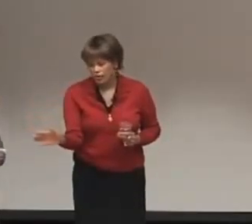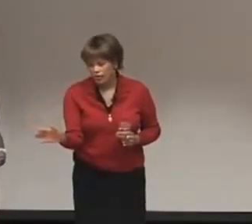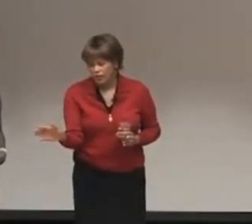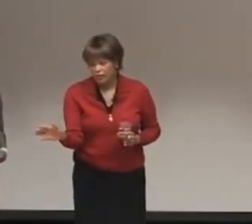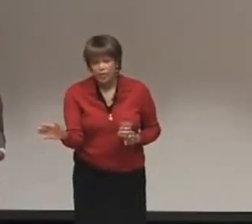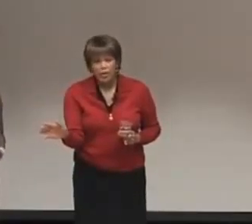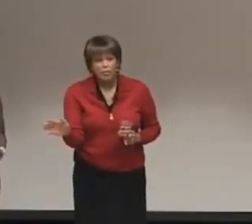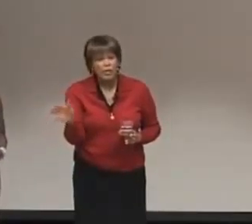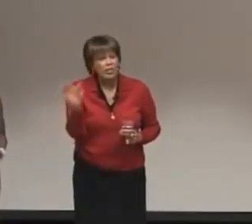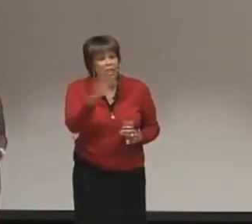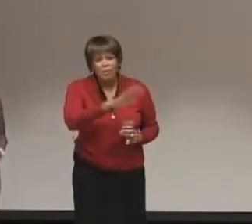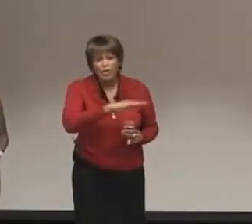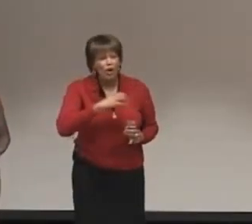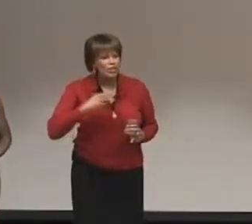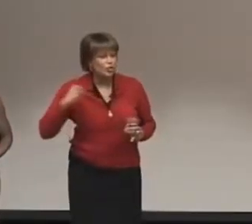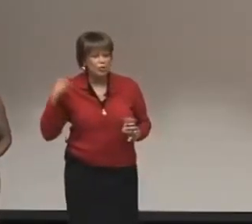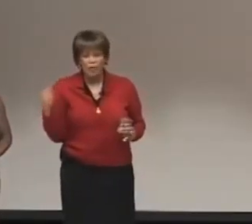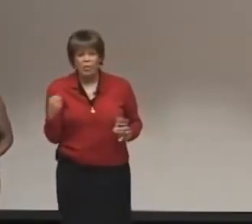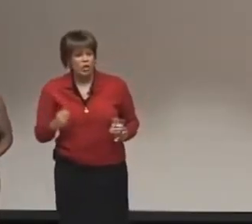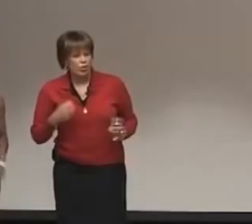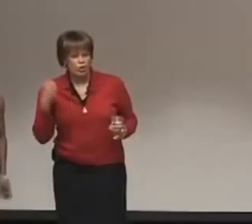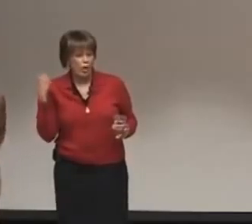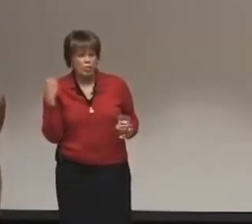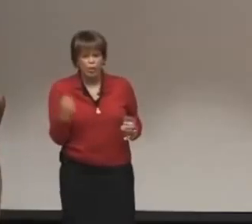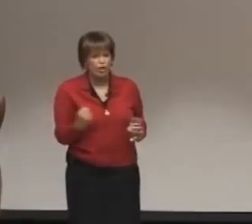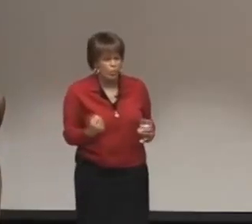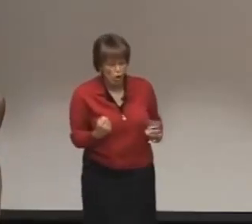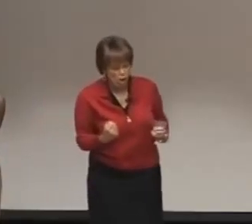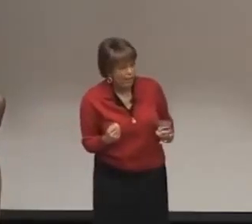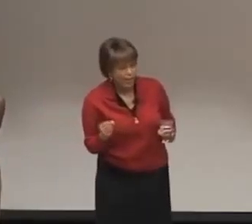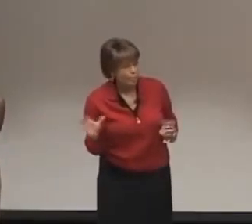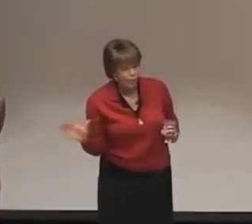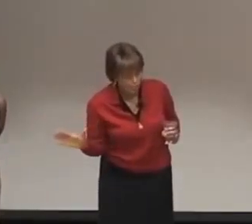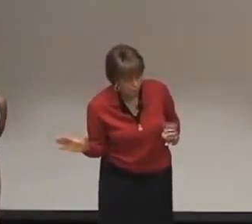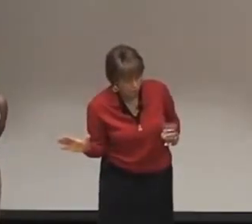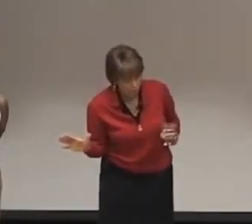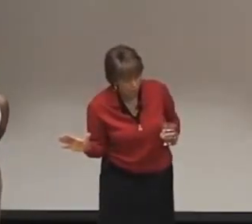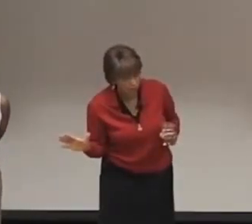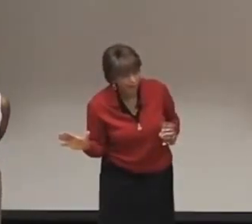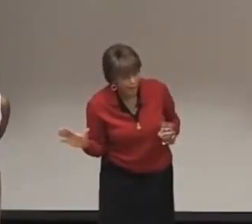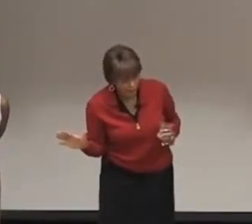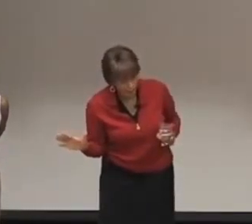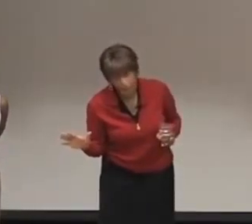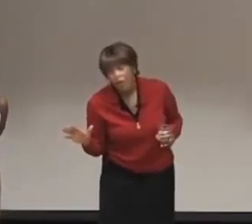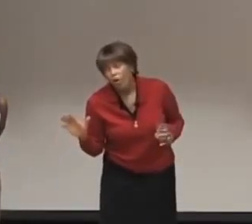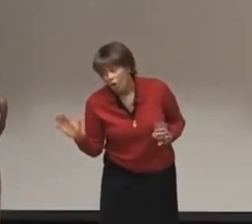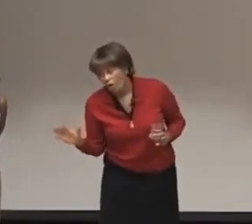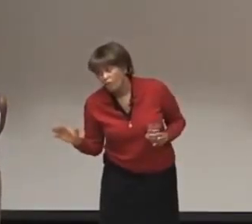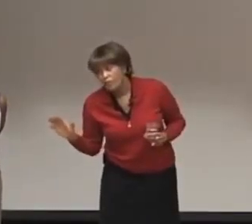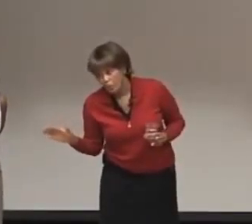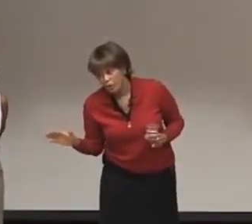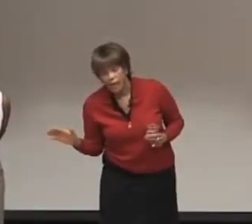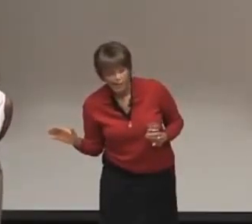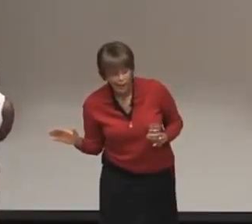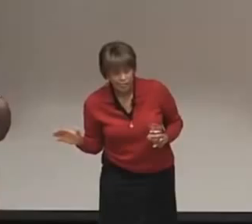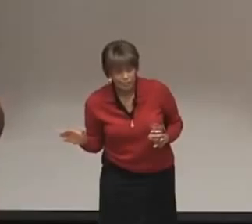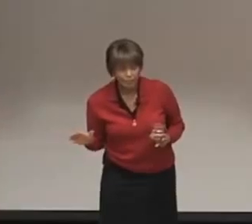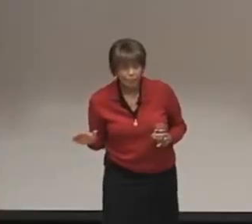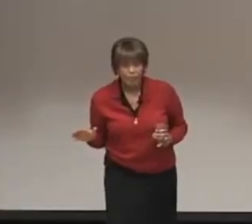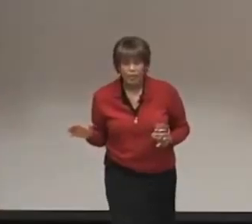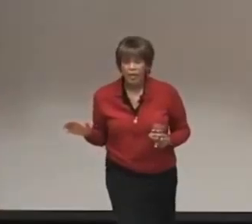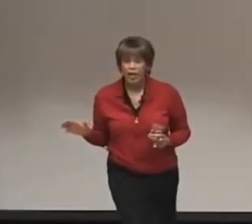world. Not because you're a feminist or you're trying to burn your bra. I can't burn a bra anymore. I need all the support I